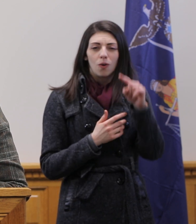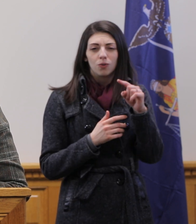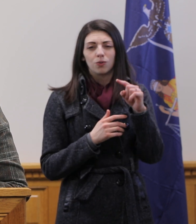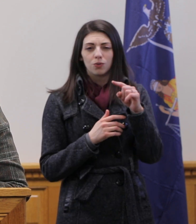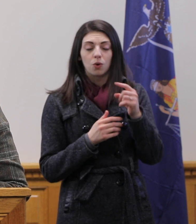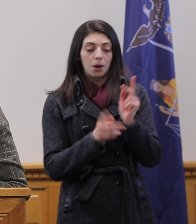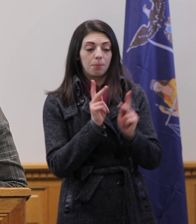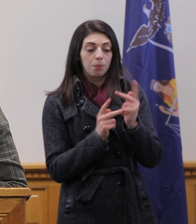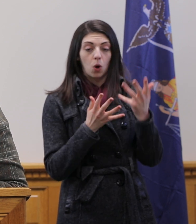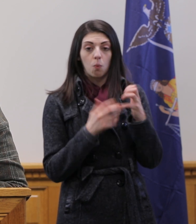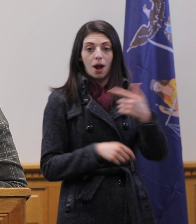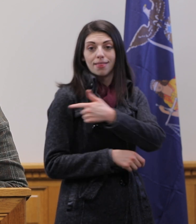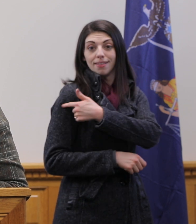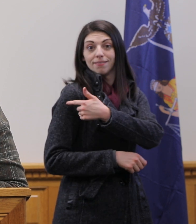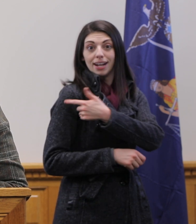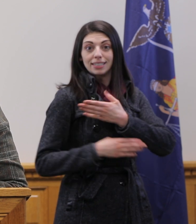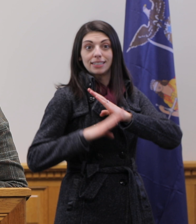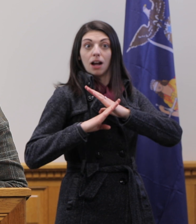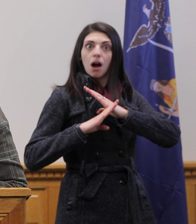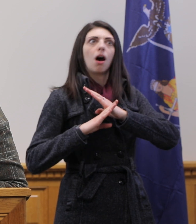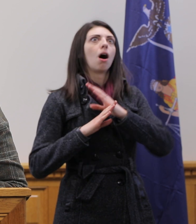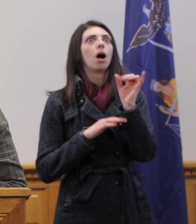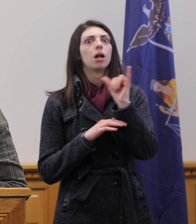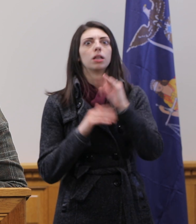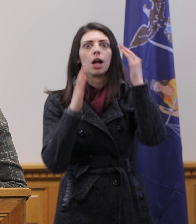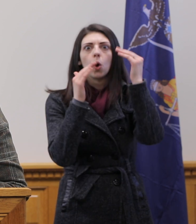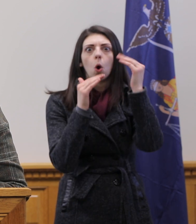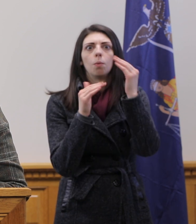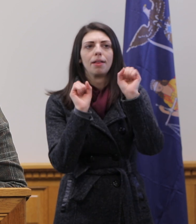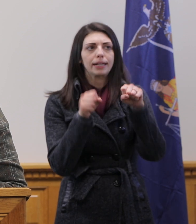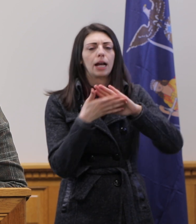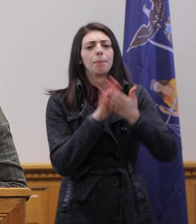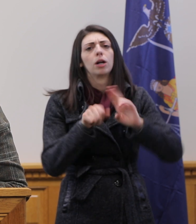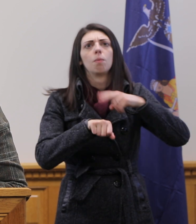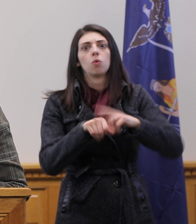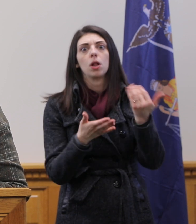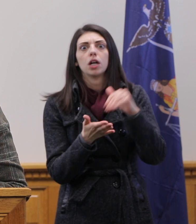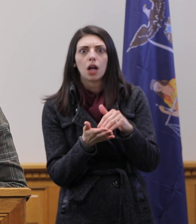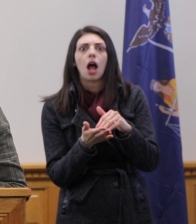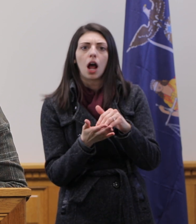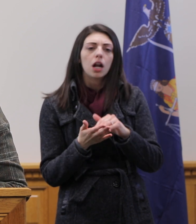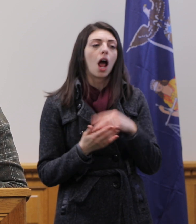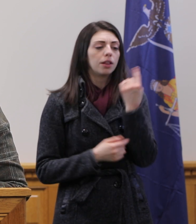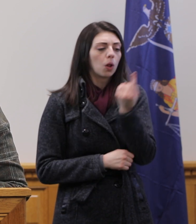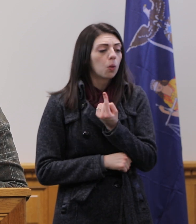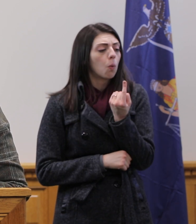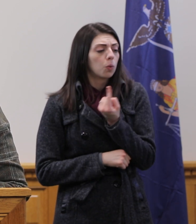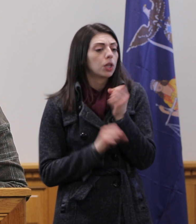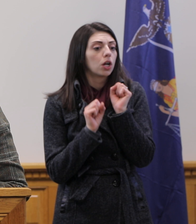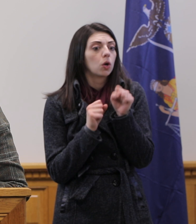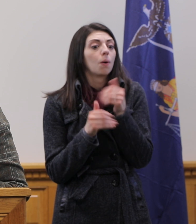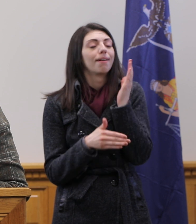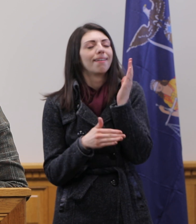COVID-19 vaccine, it's like a beacon that things may get back to normal and that the loneliness surrounding the past year may be coming to an